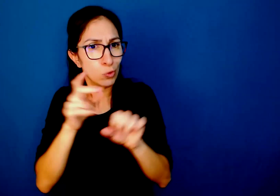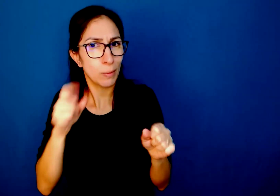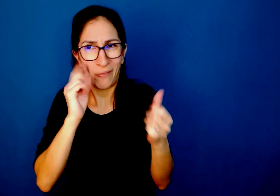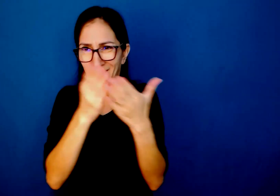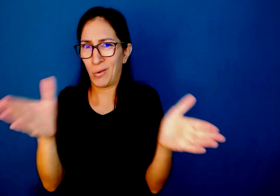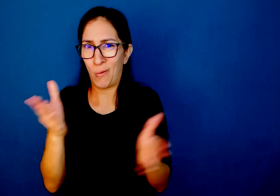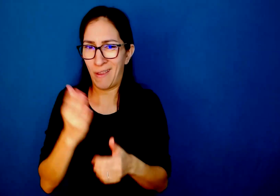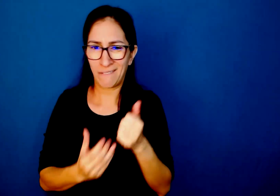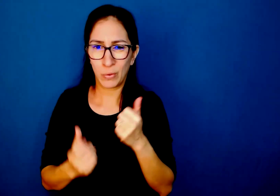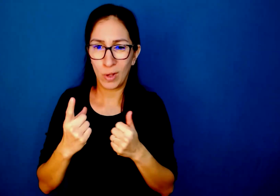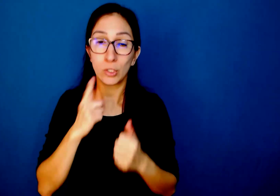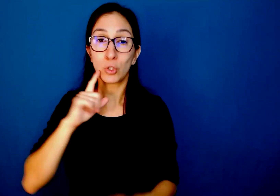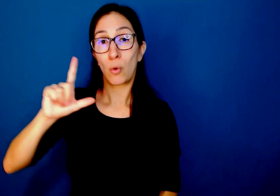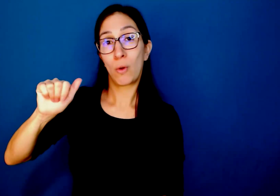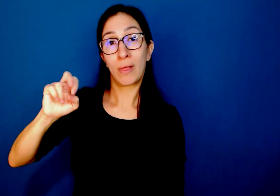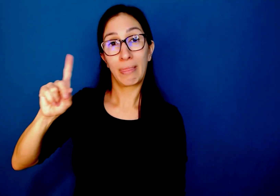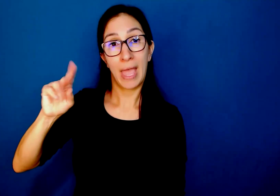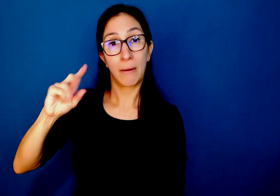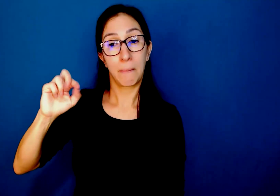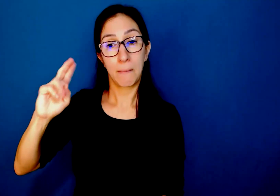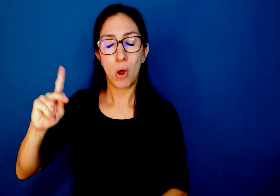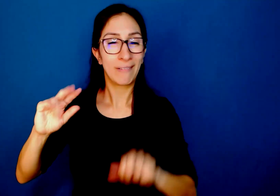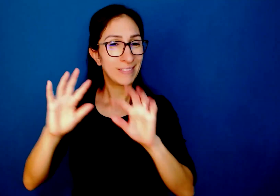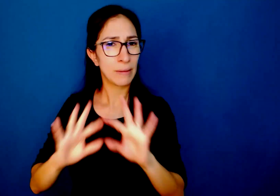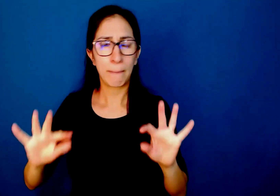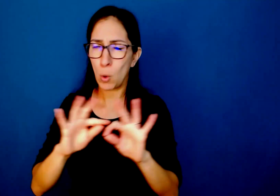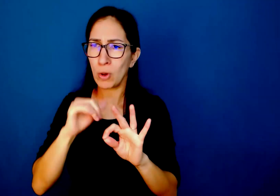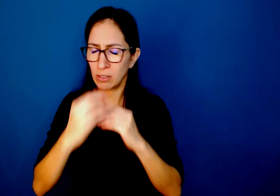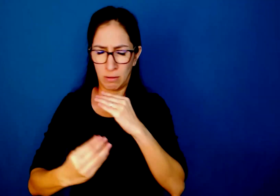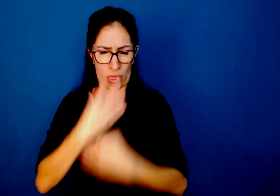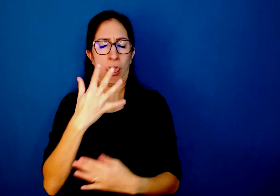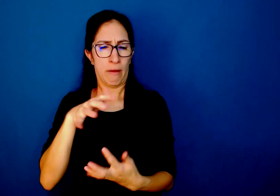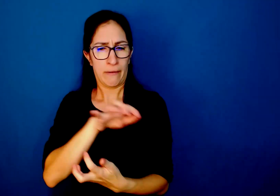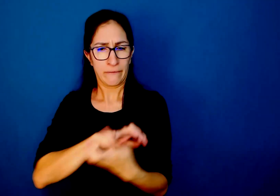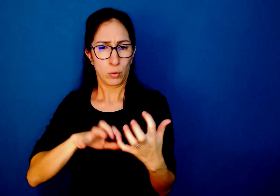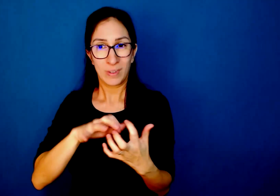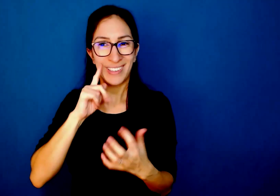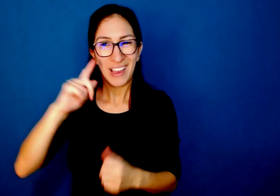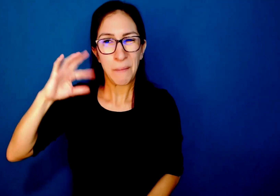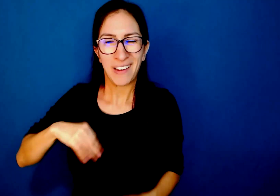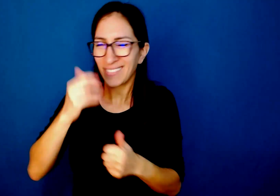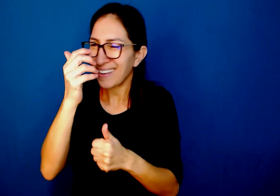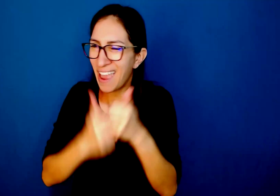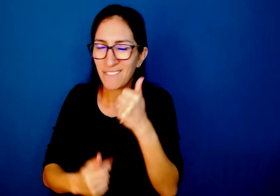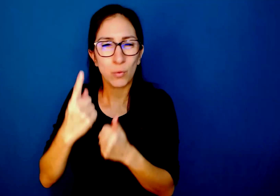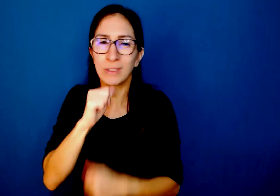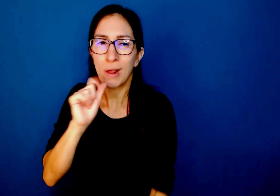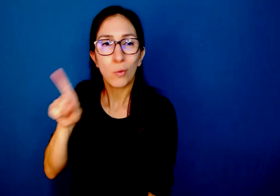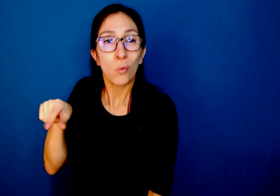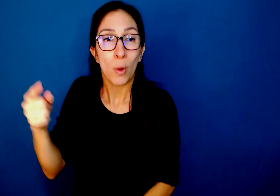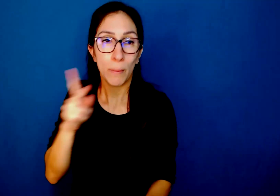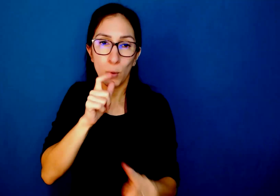really confuse, and they should be clearly labeled. And that benefits everyone, not just folks with assistive technology. So we'll play the